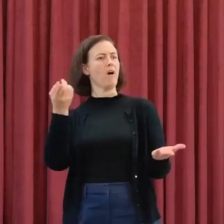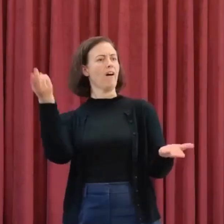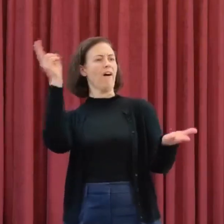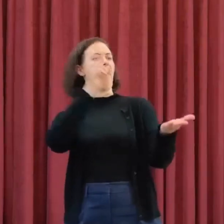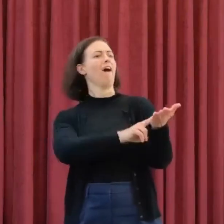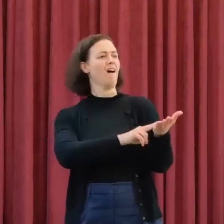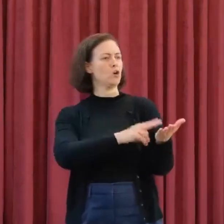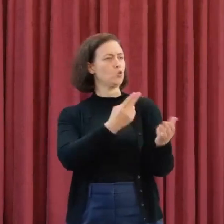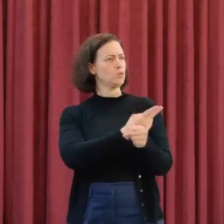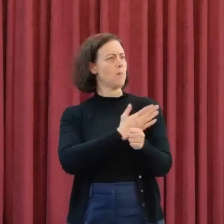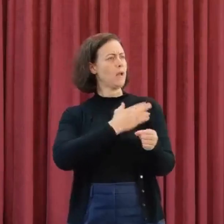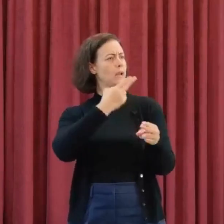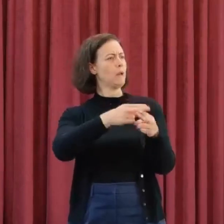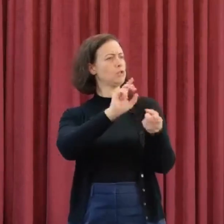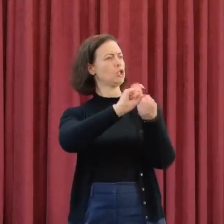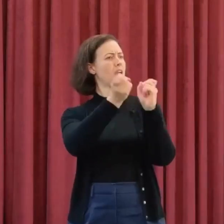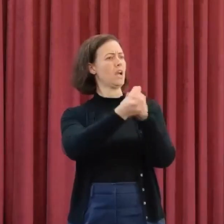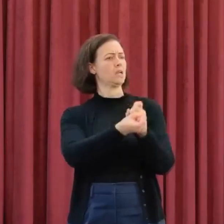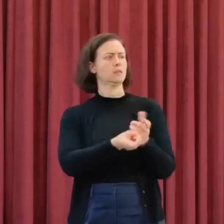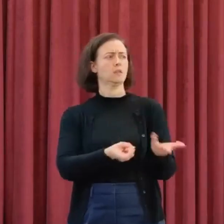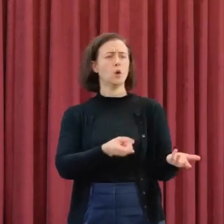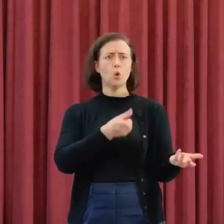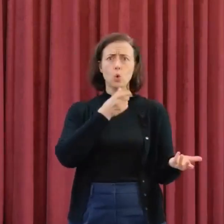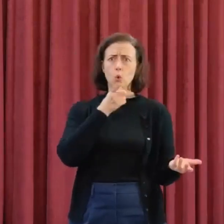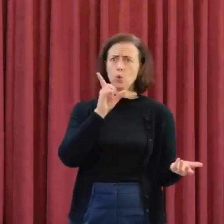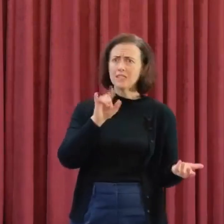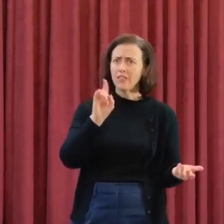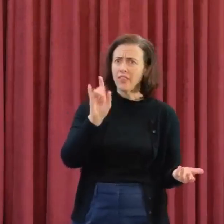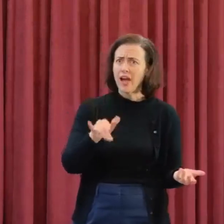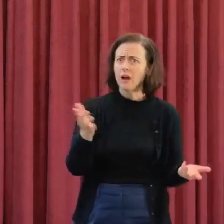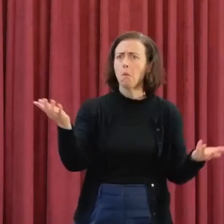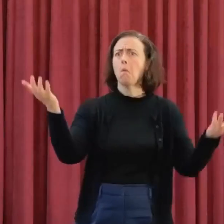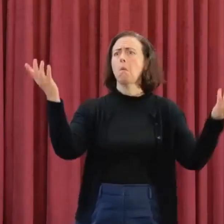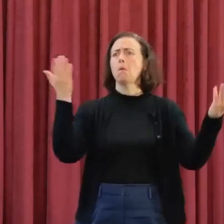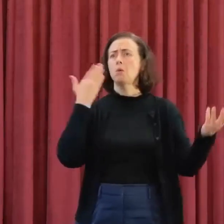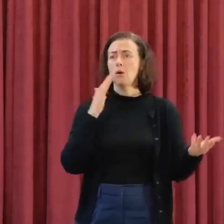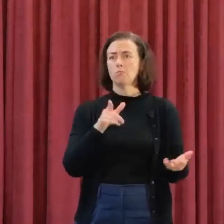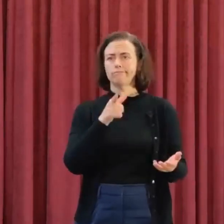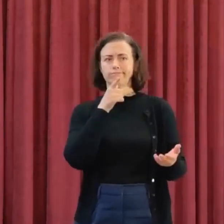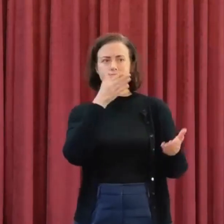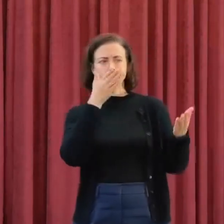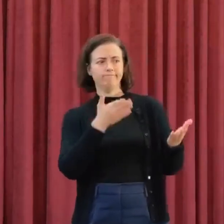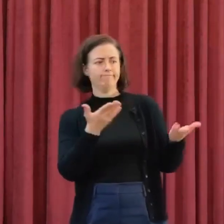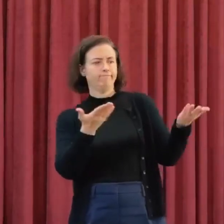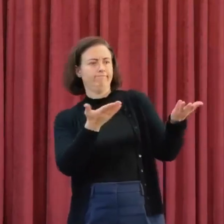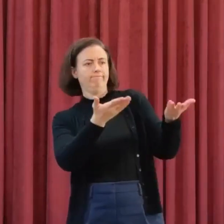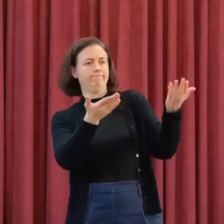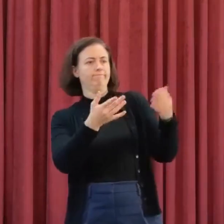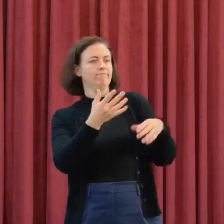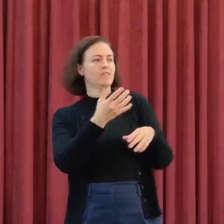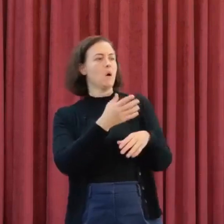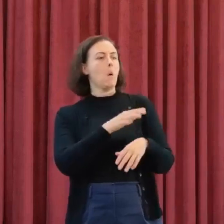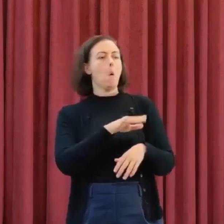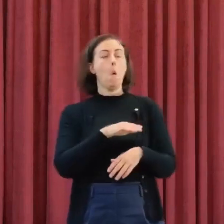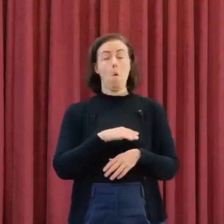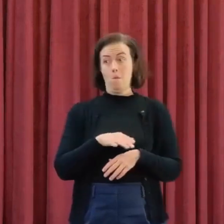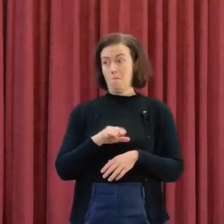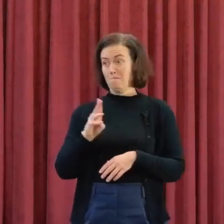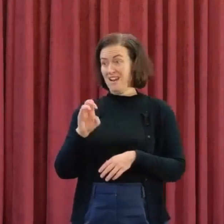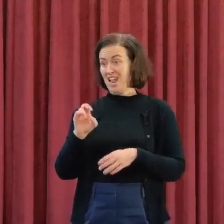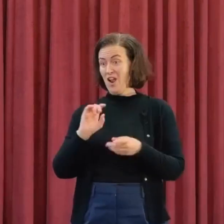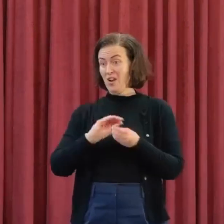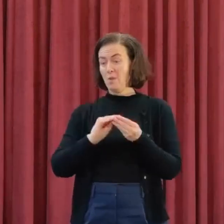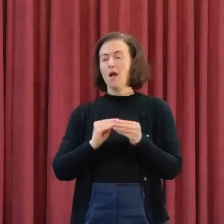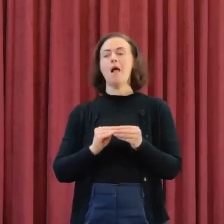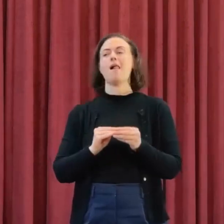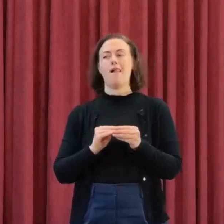the changes, and I don't know who did it. It could be the agent or whoever got their Medicare number, switch their